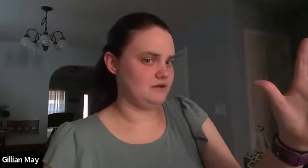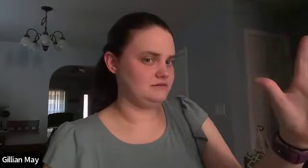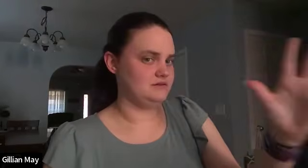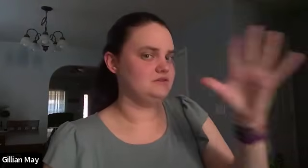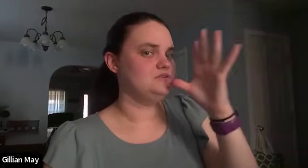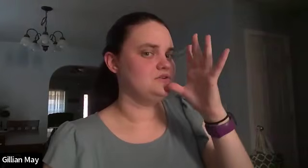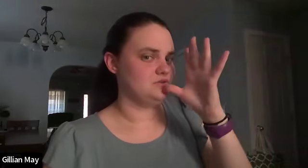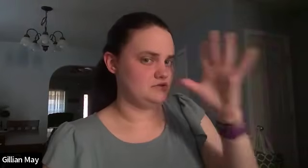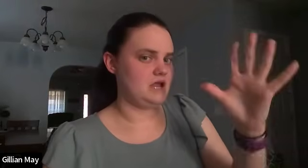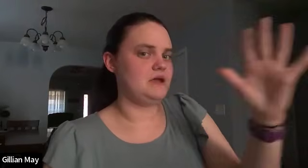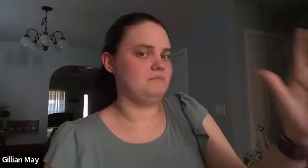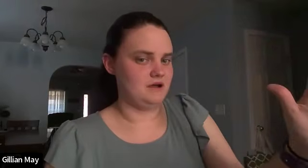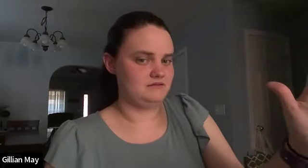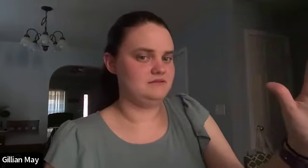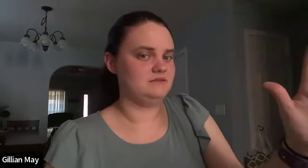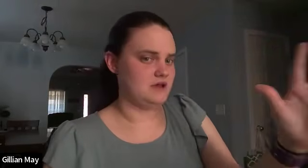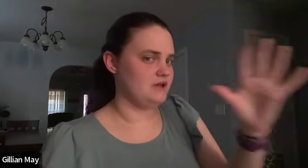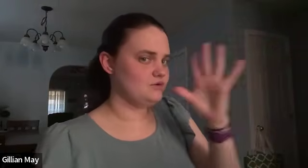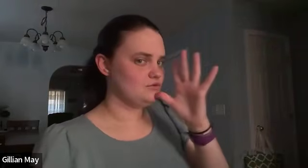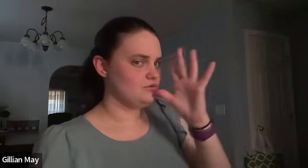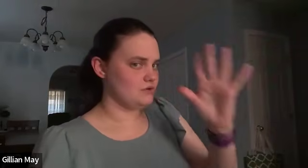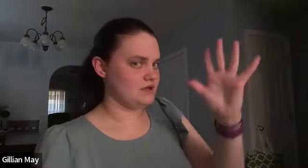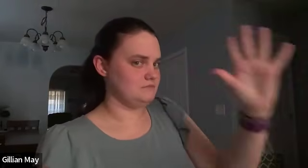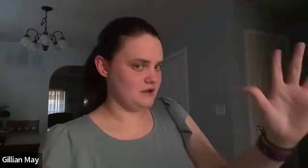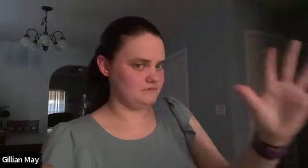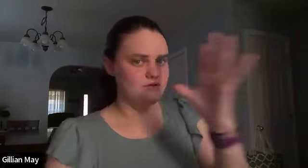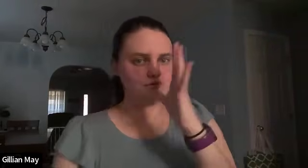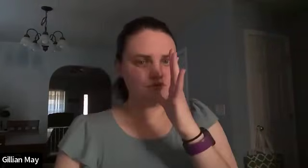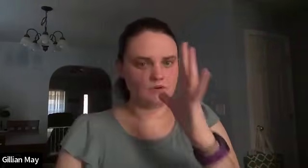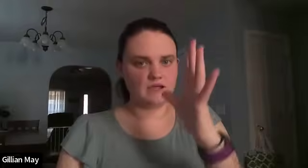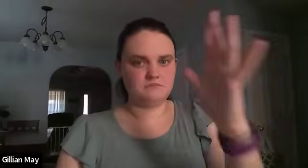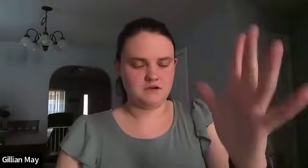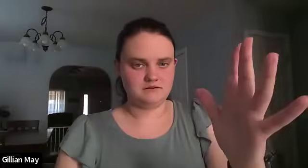grandma, grandma. Okay. Grandma, grandma.